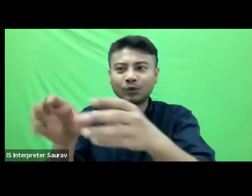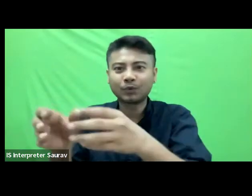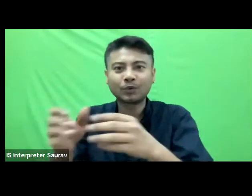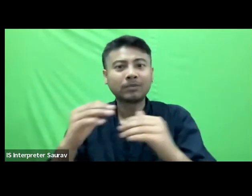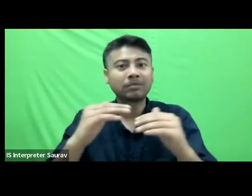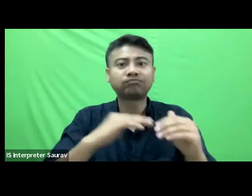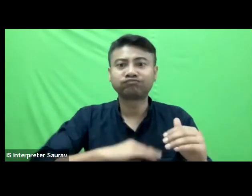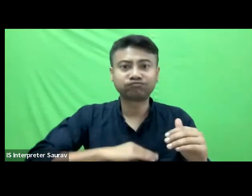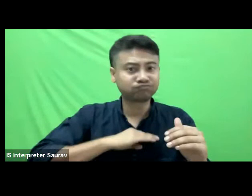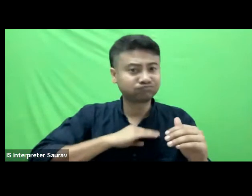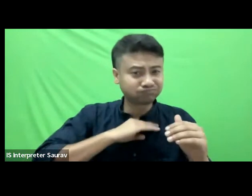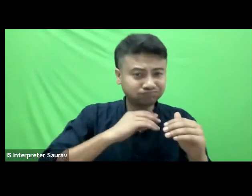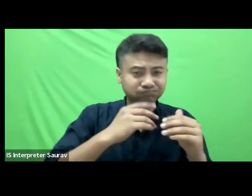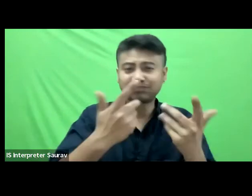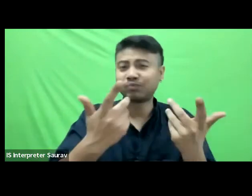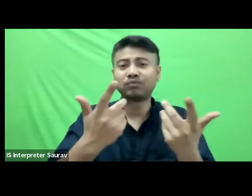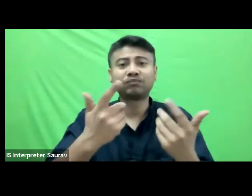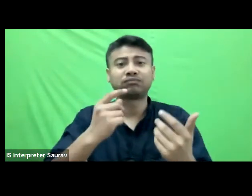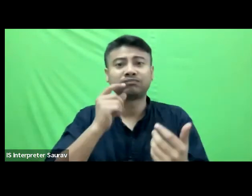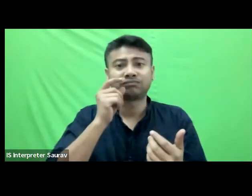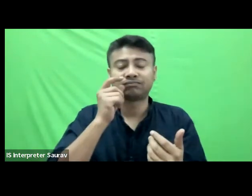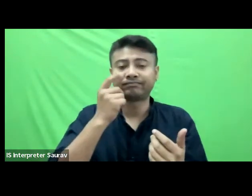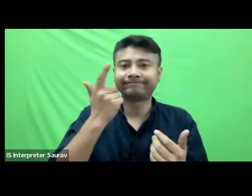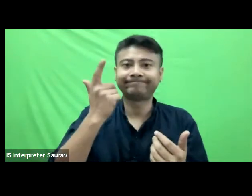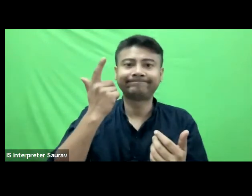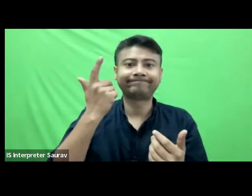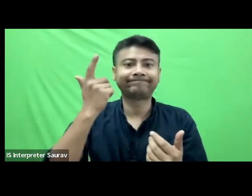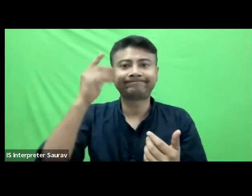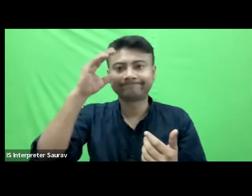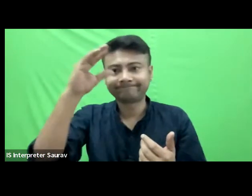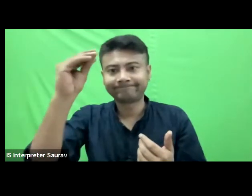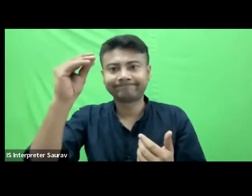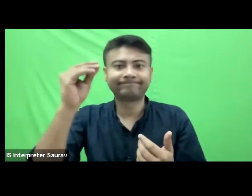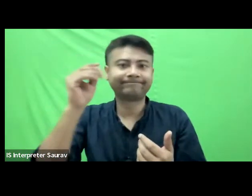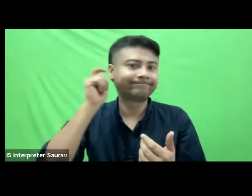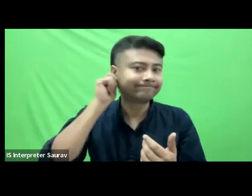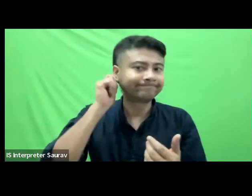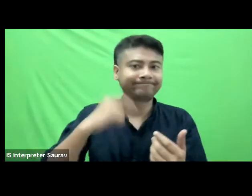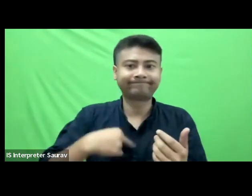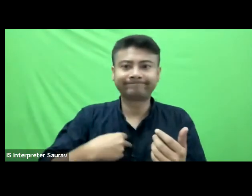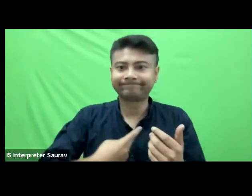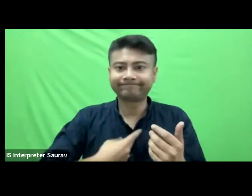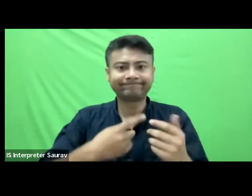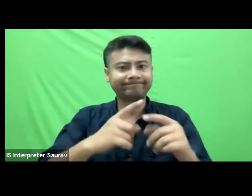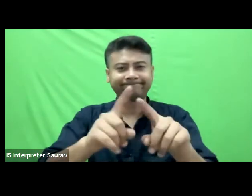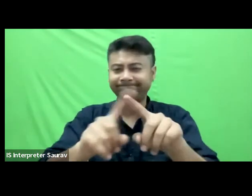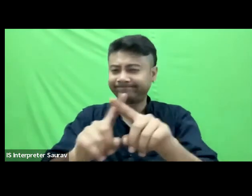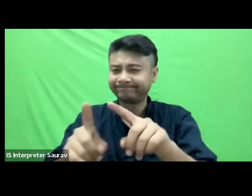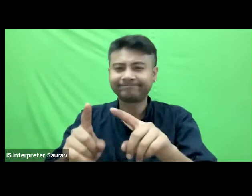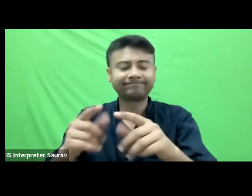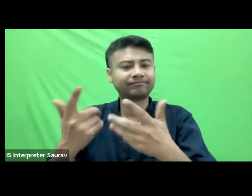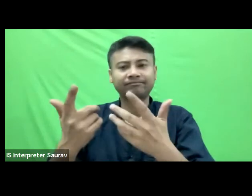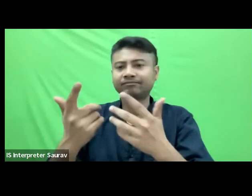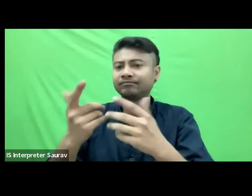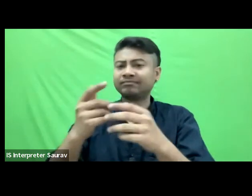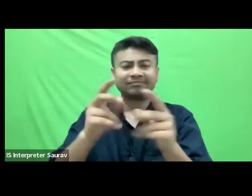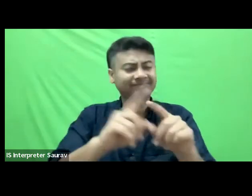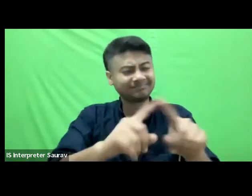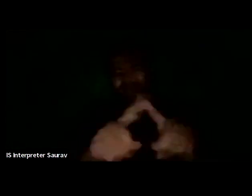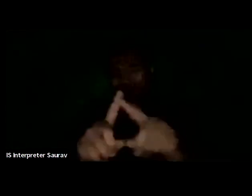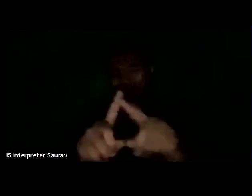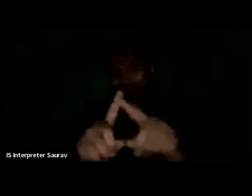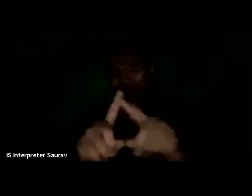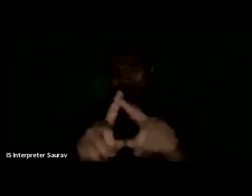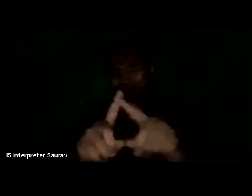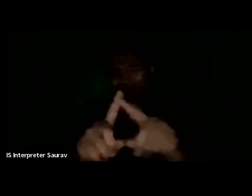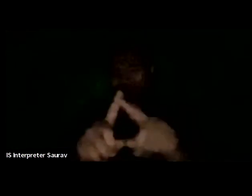age, gender, abilities, and disabilities. Or we recognize that in processes, we might have consultative